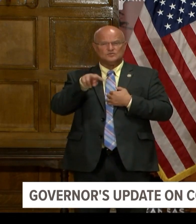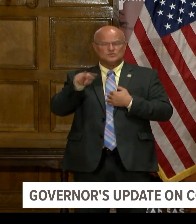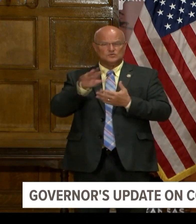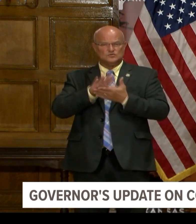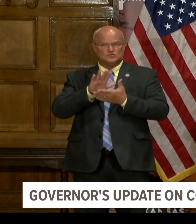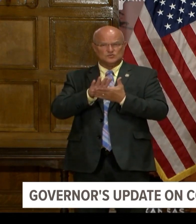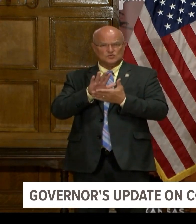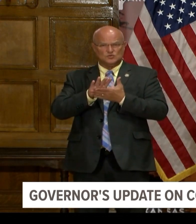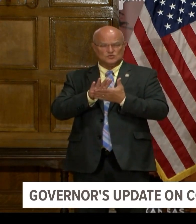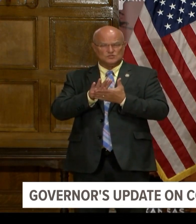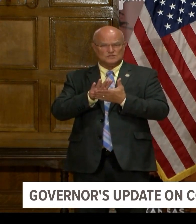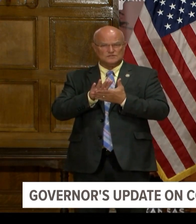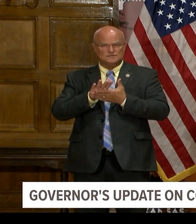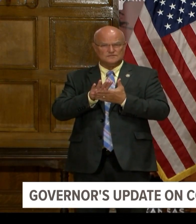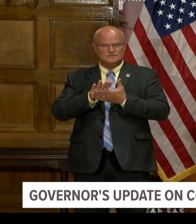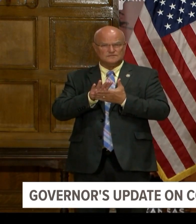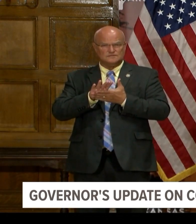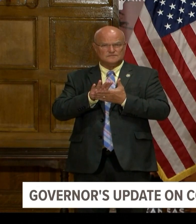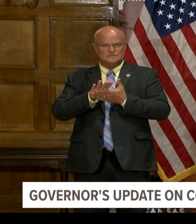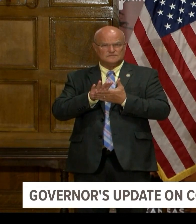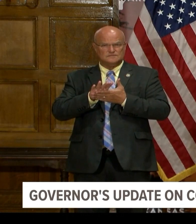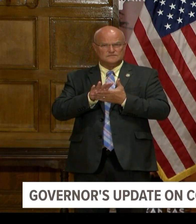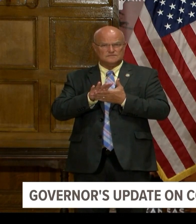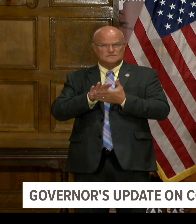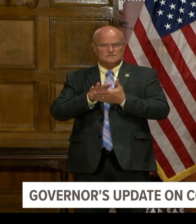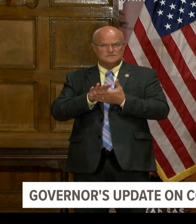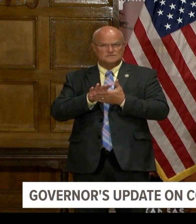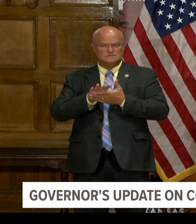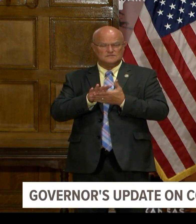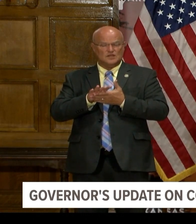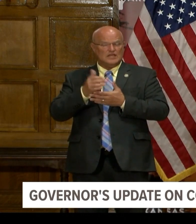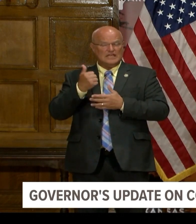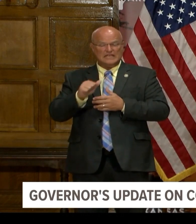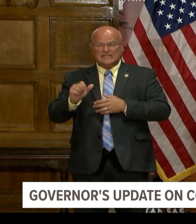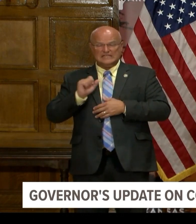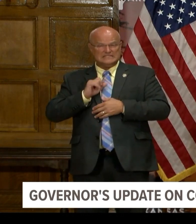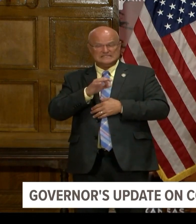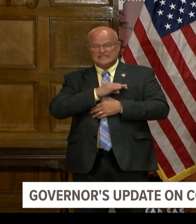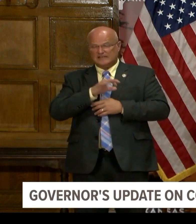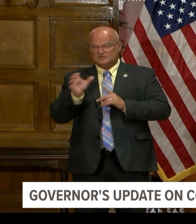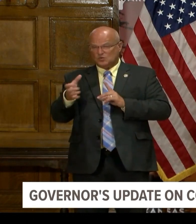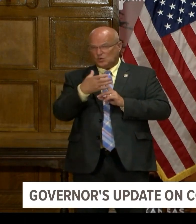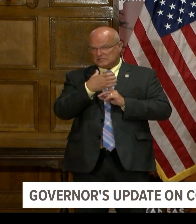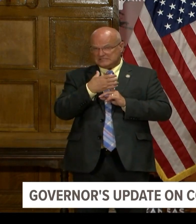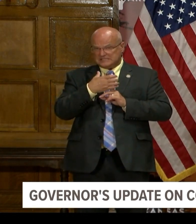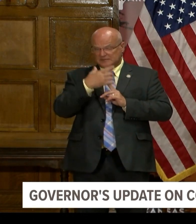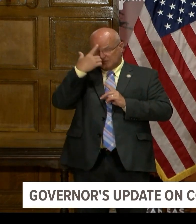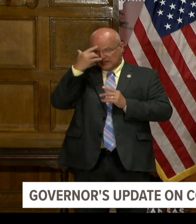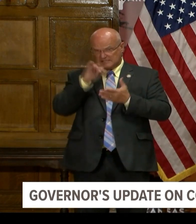know how many students or staff that could be quarantined because of those 222 cases?